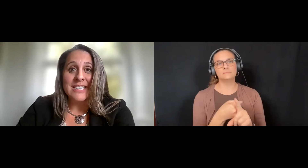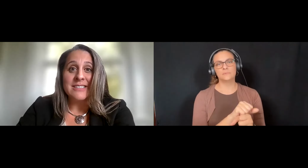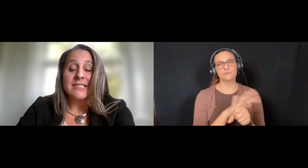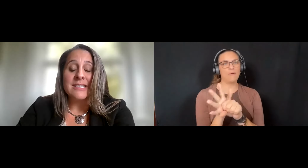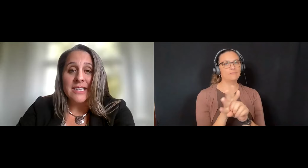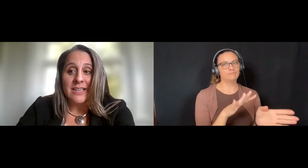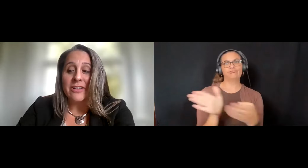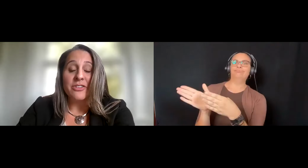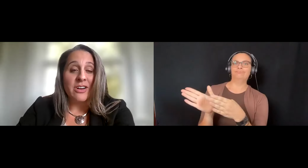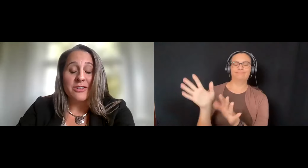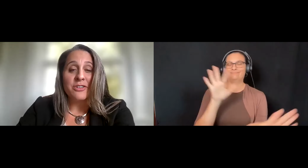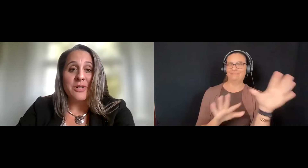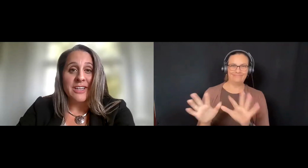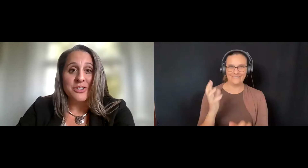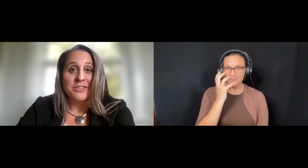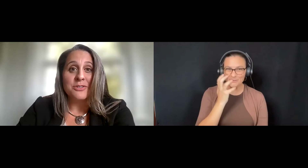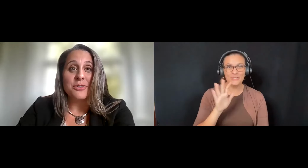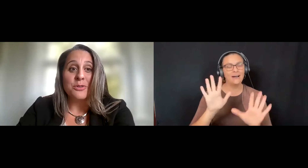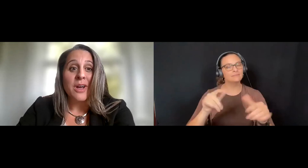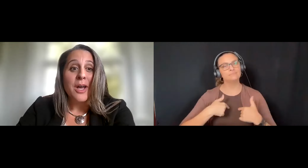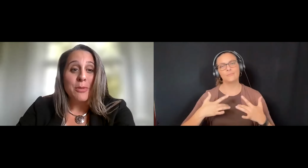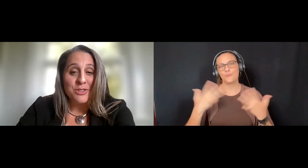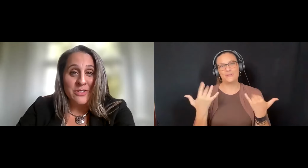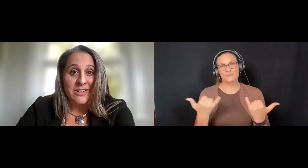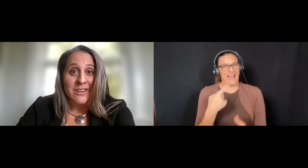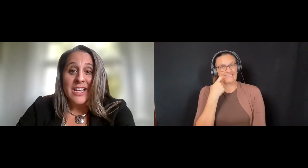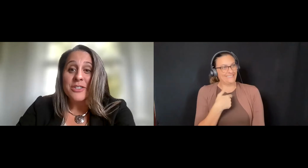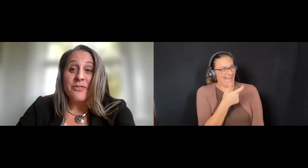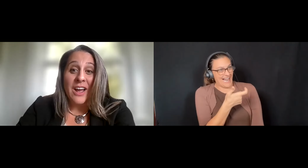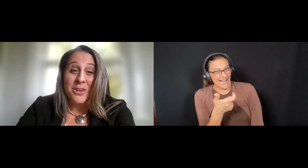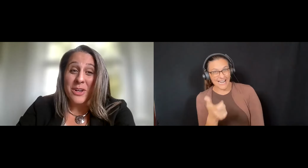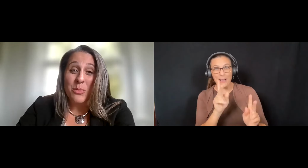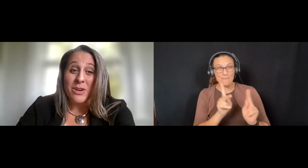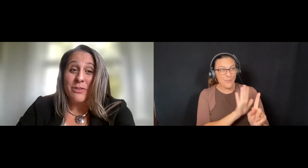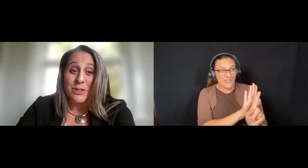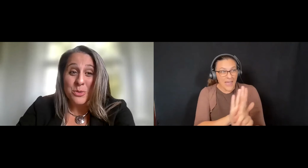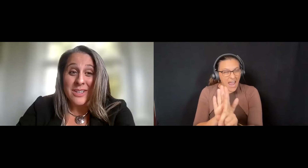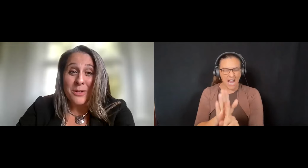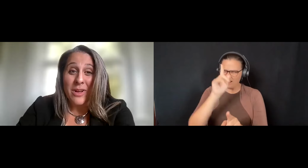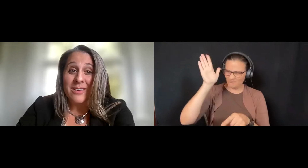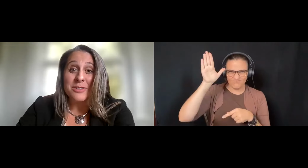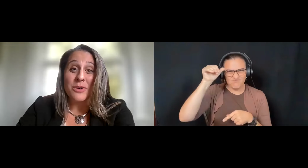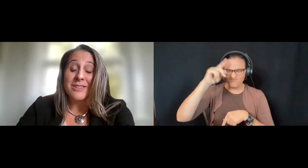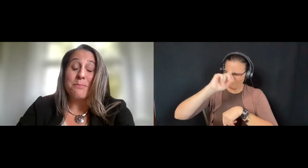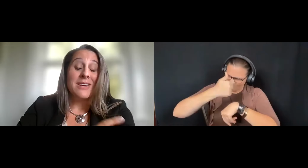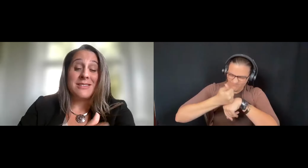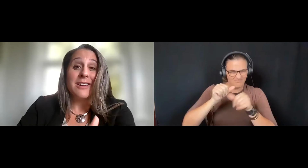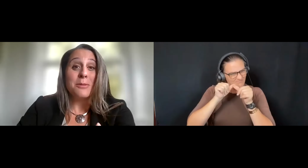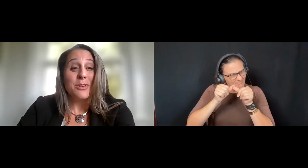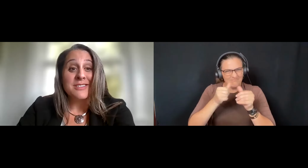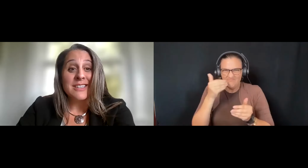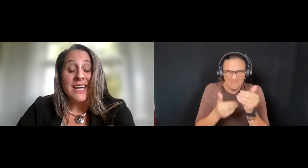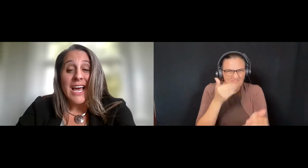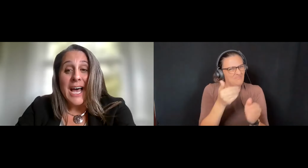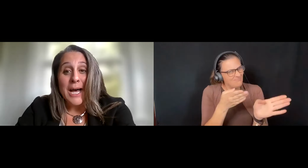different grantees and seeing their dogged determination to persevere, to find a way to work virtually when this work is best